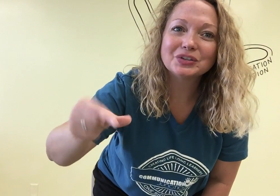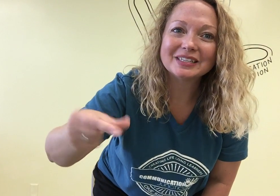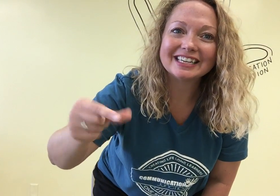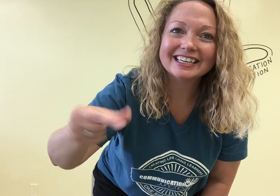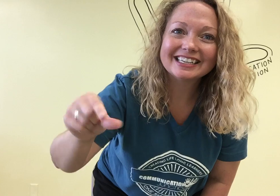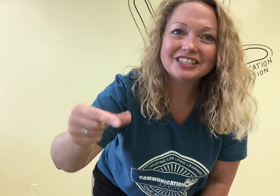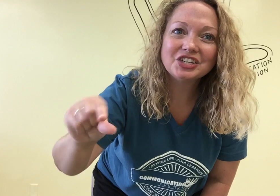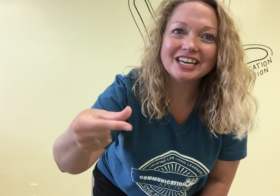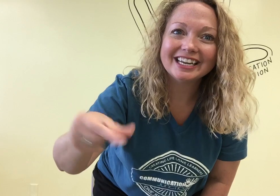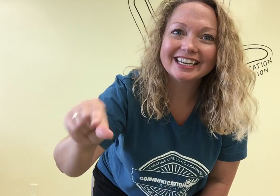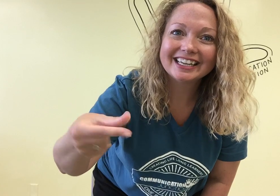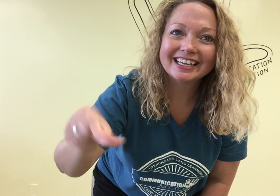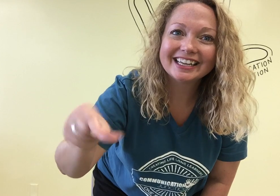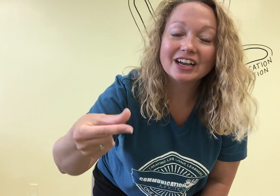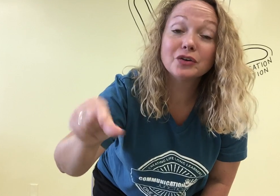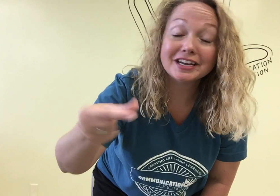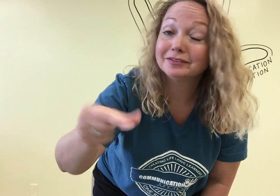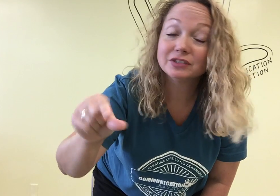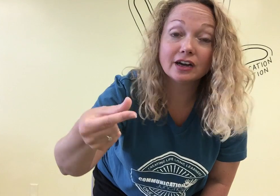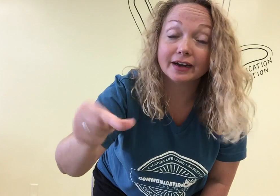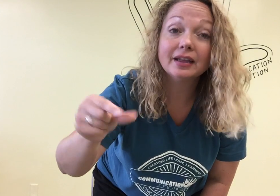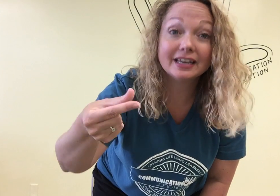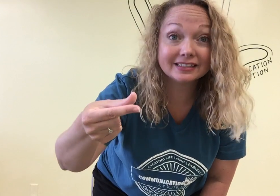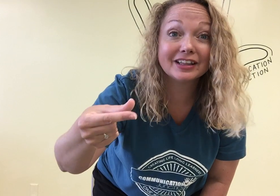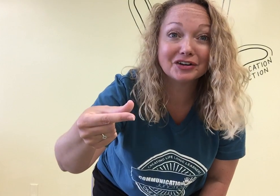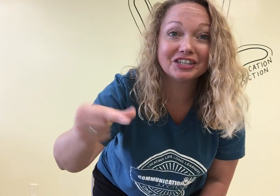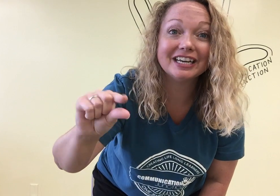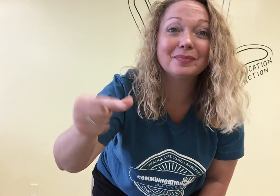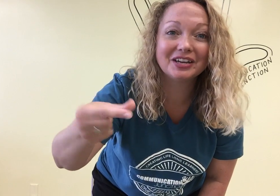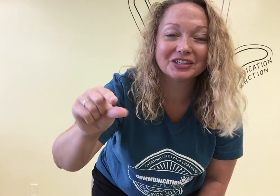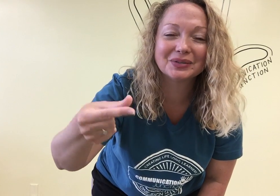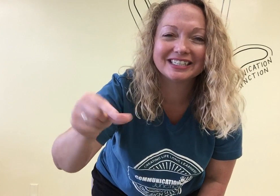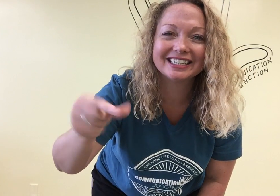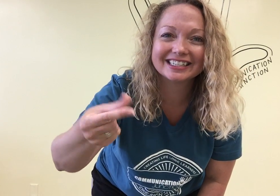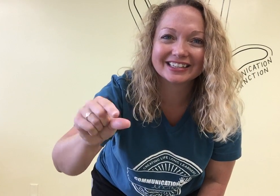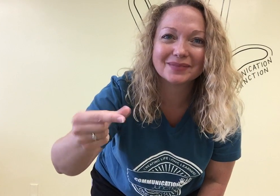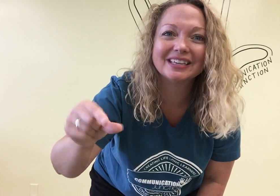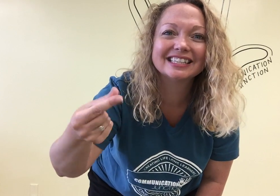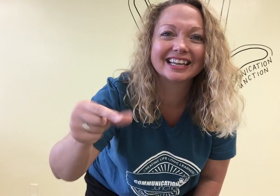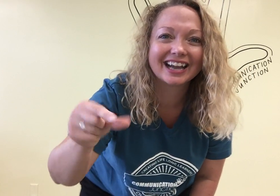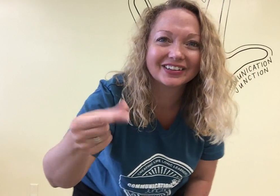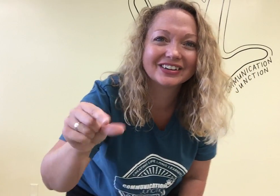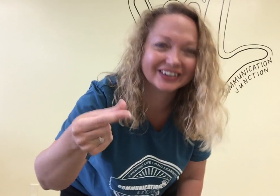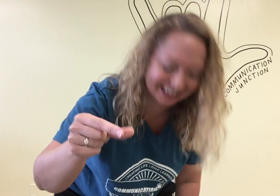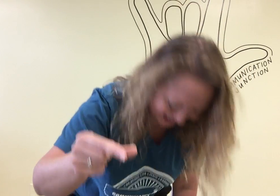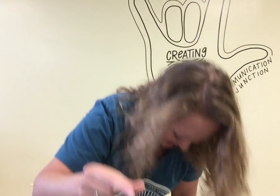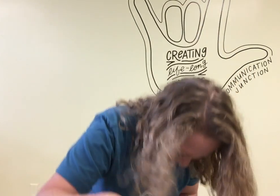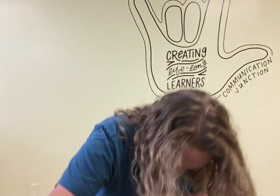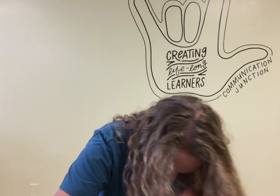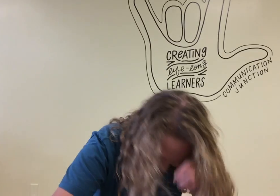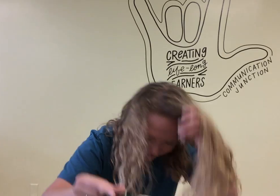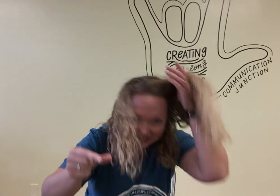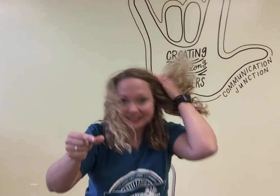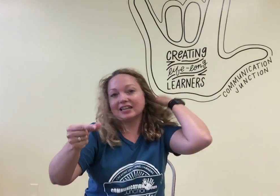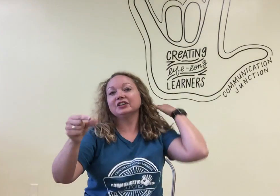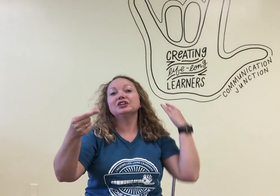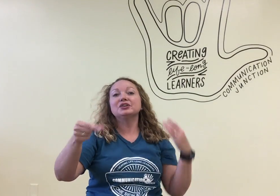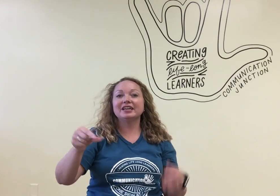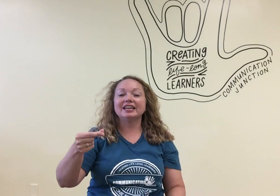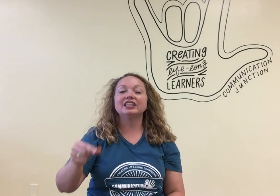twist it, G. Green, sorry, it is the letter G, but you're twisting it so that makes the color green. All right, so that's the color green, and then